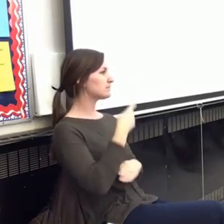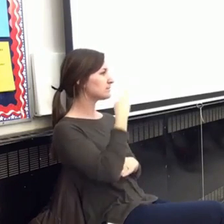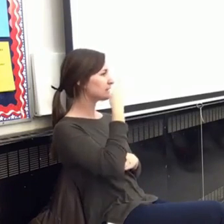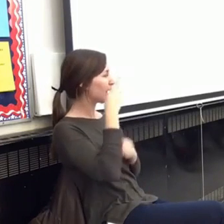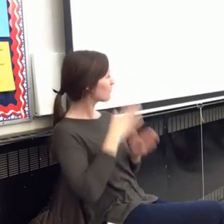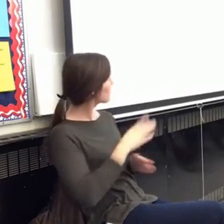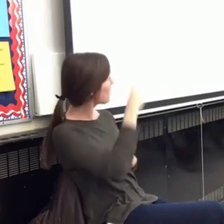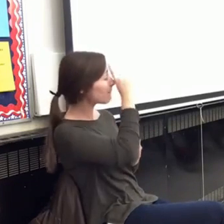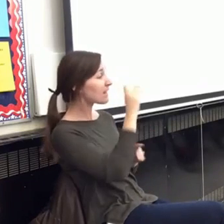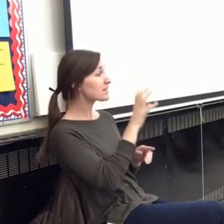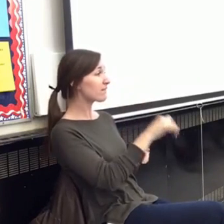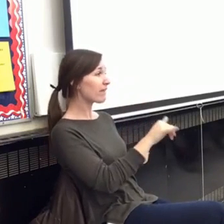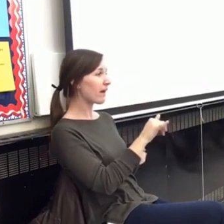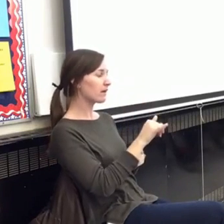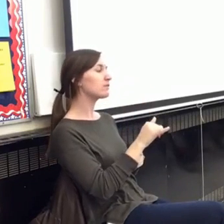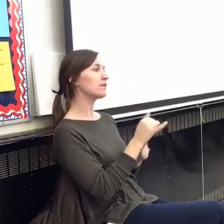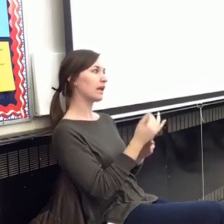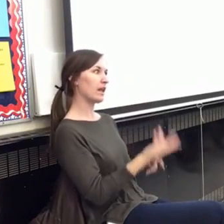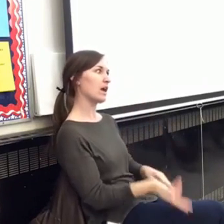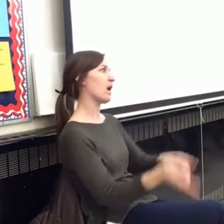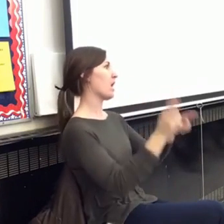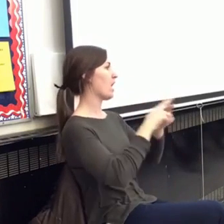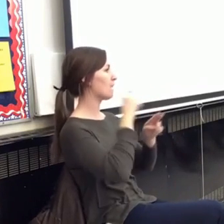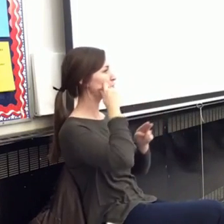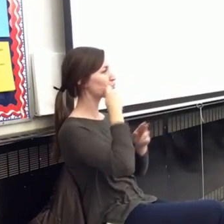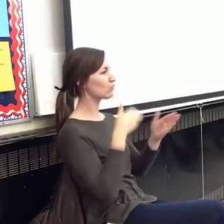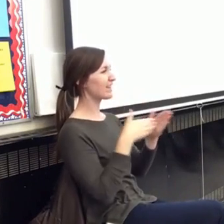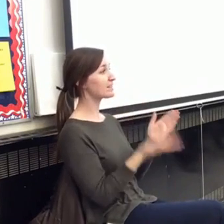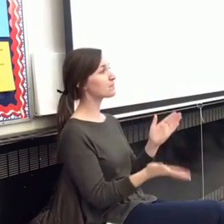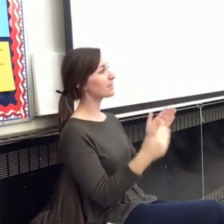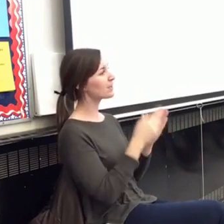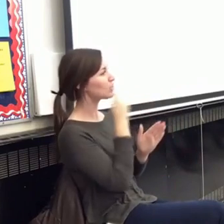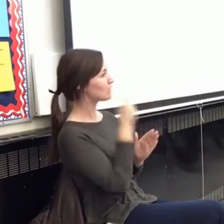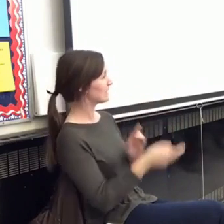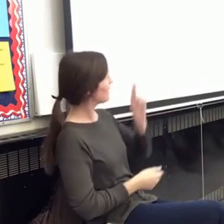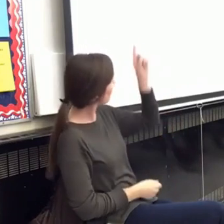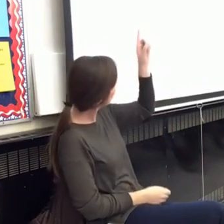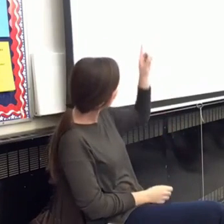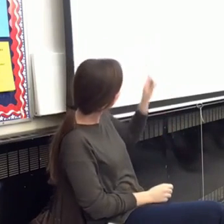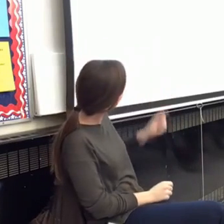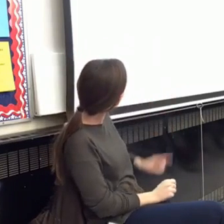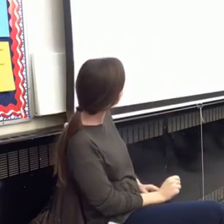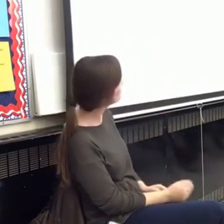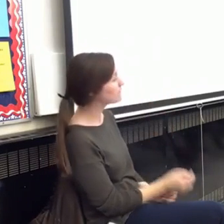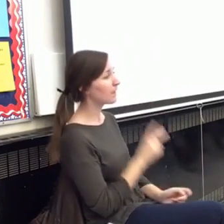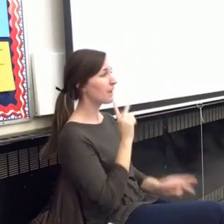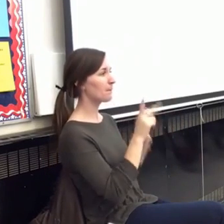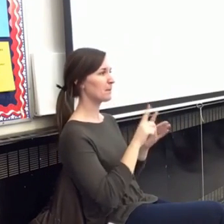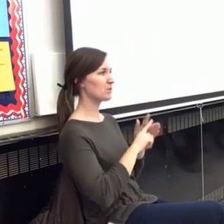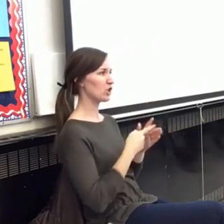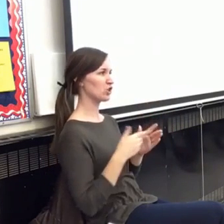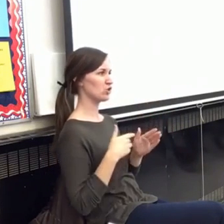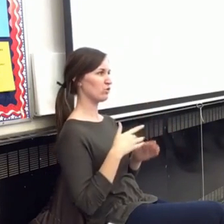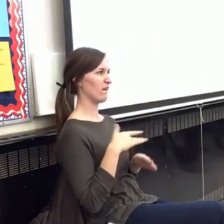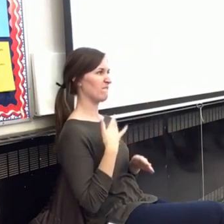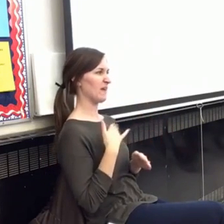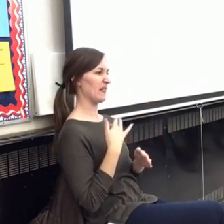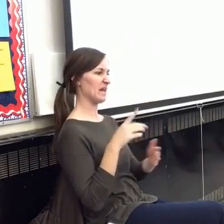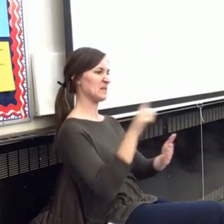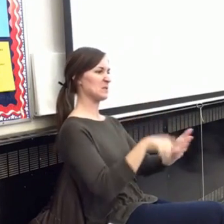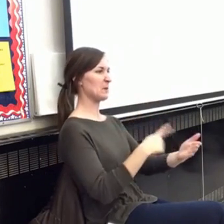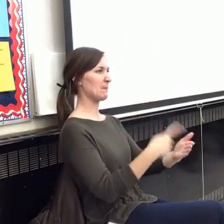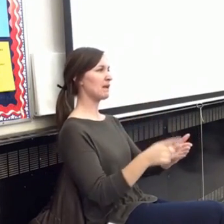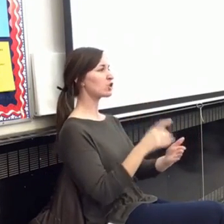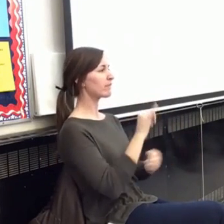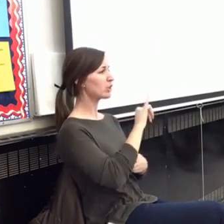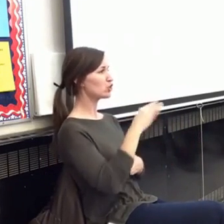this, we begin to have our racism. So you can see things like this. People begin to feel very, very discriminatory against this job